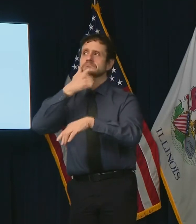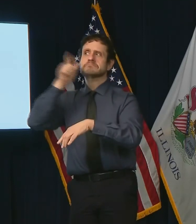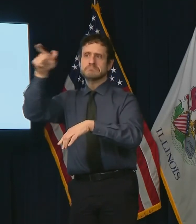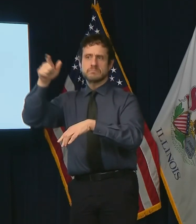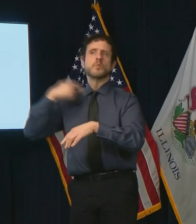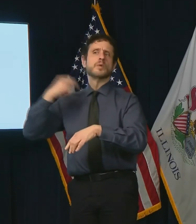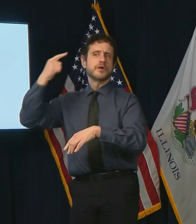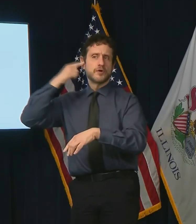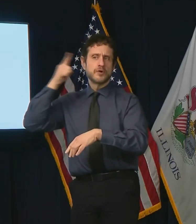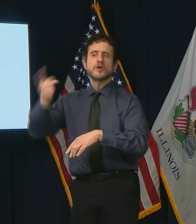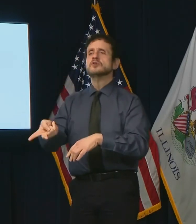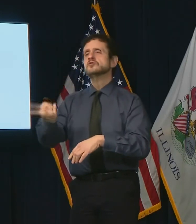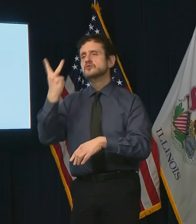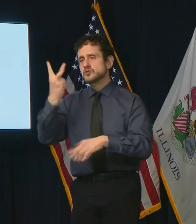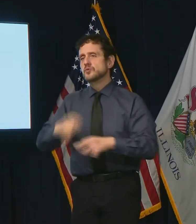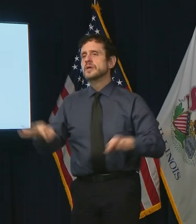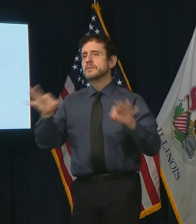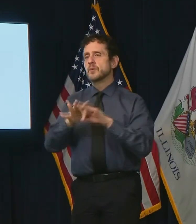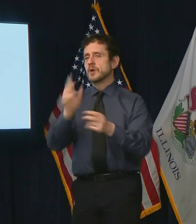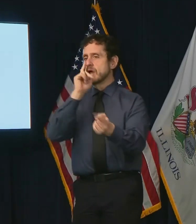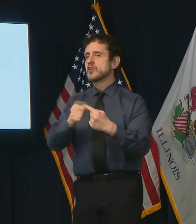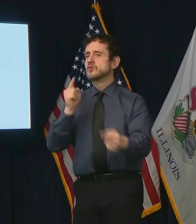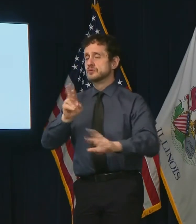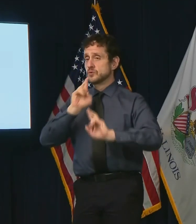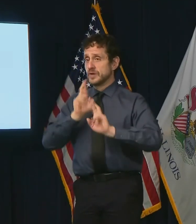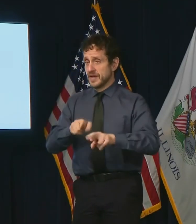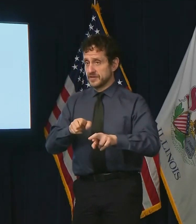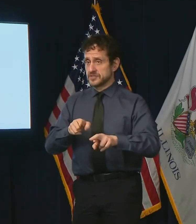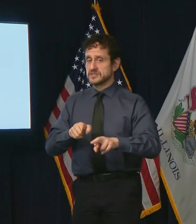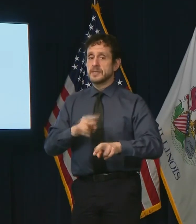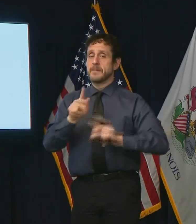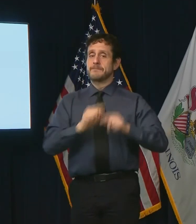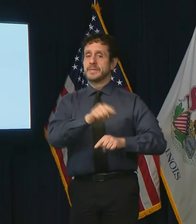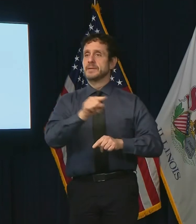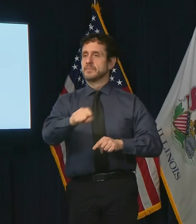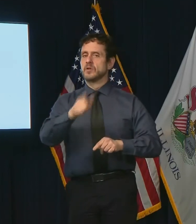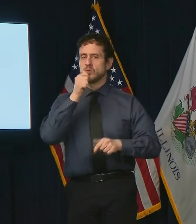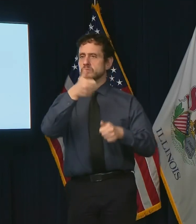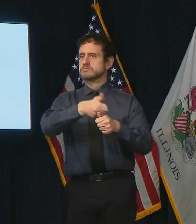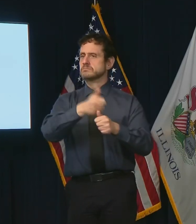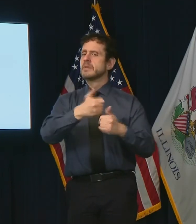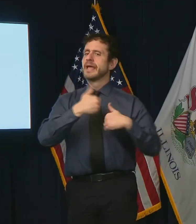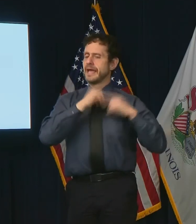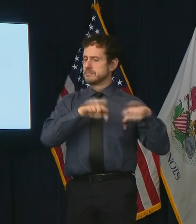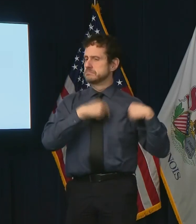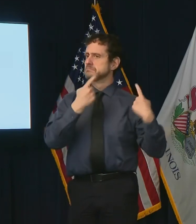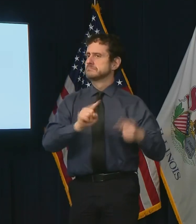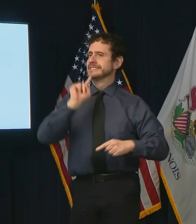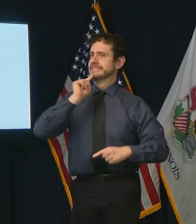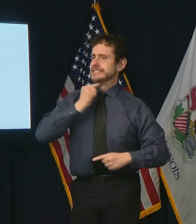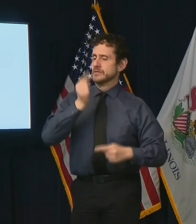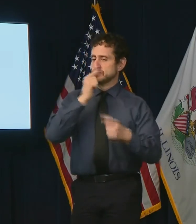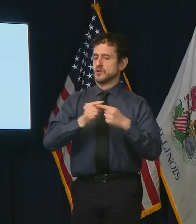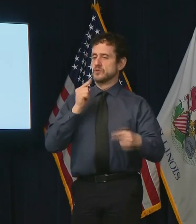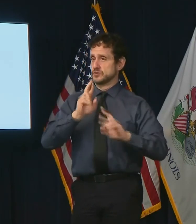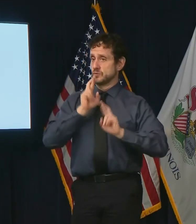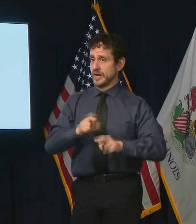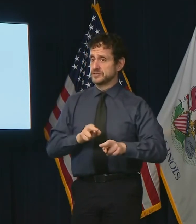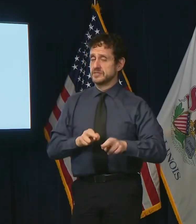2 significant allergic reactions. These were individuals that had a history of severe allergic reactions. They were